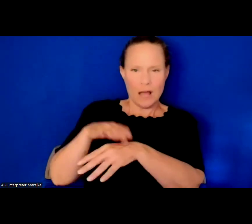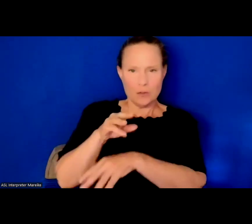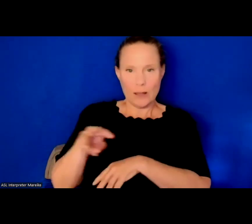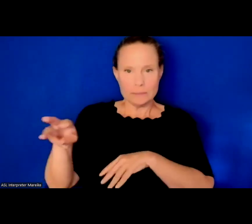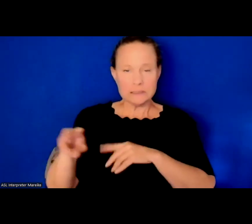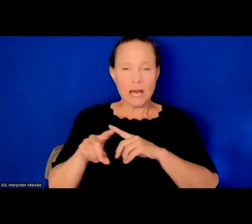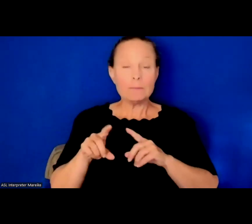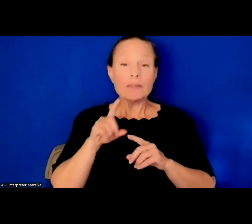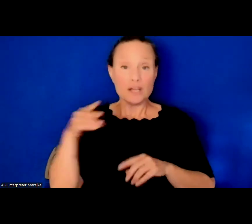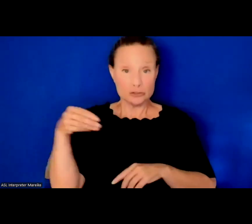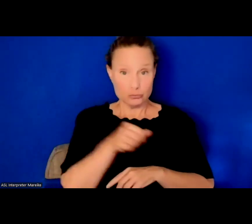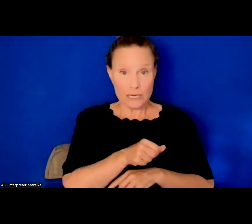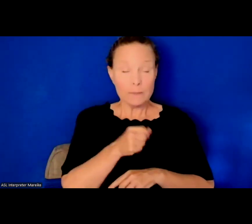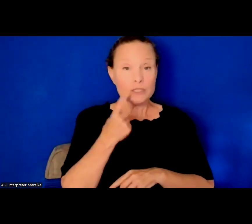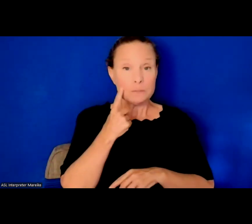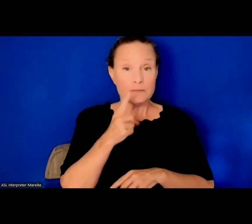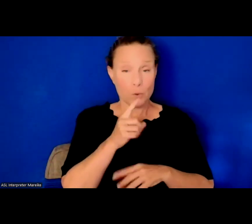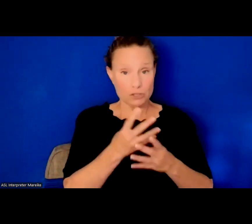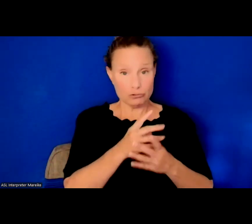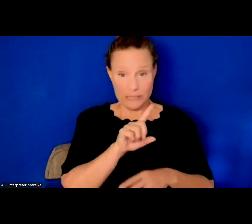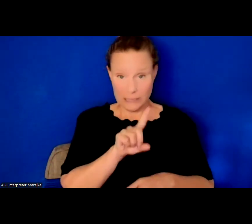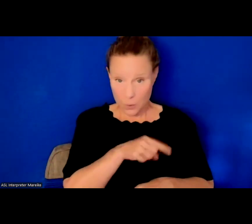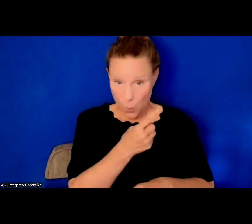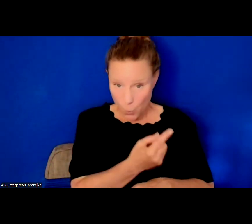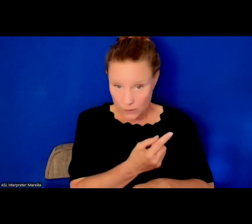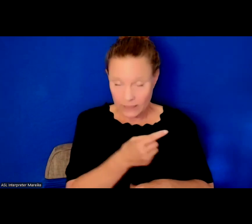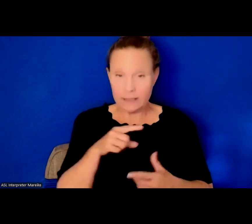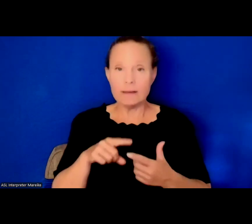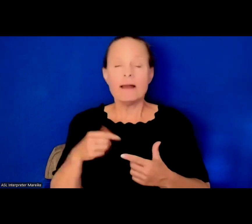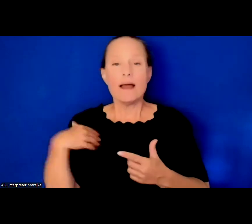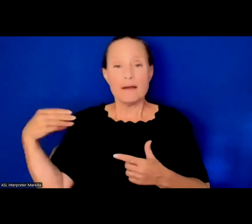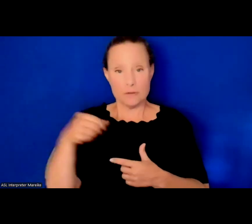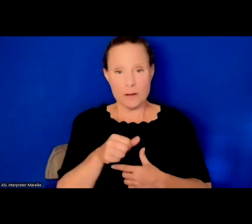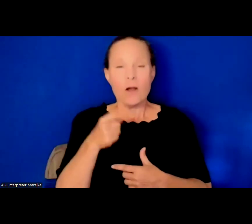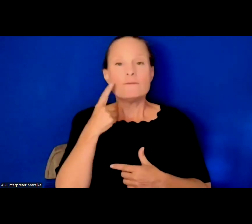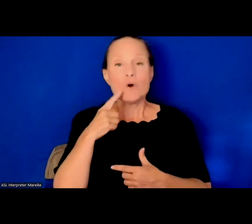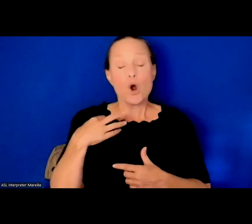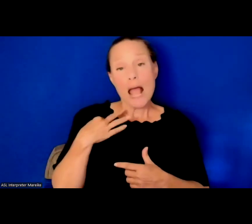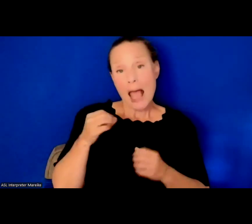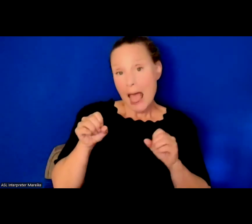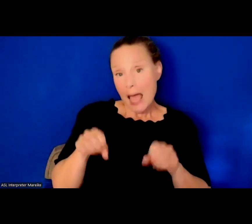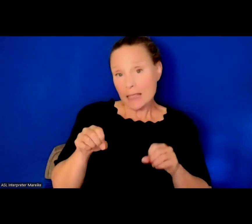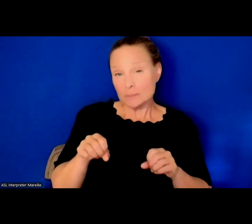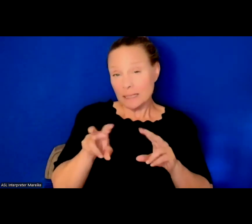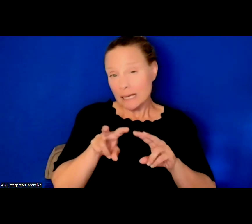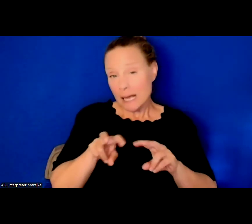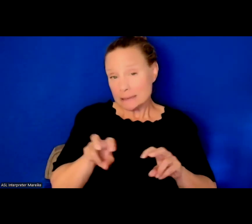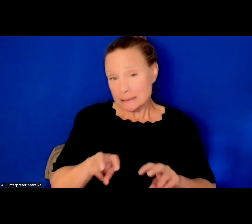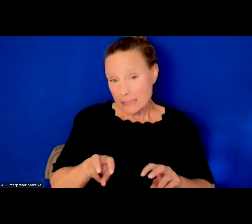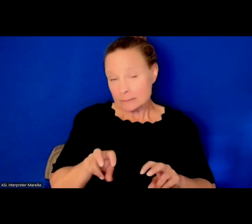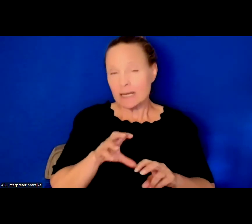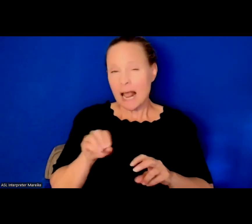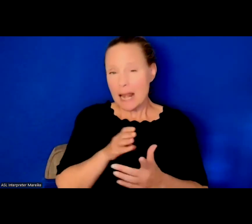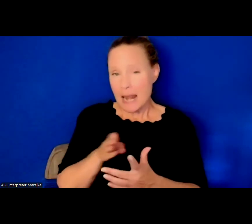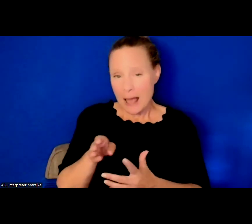just screening. There's reimbursement for the eligibility assessment and navigation. And